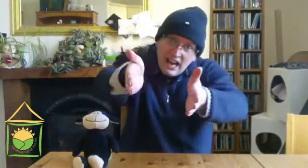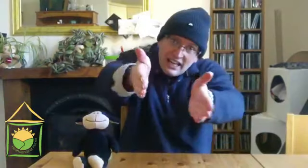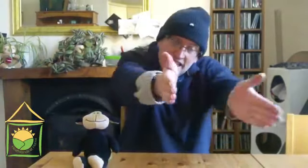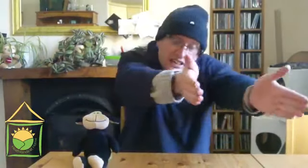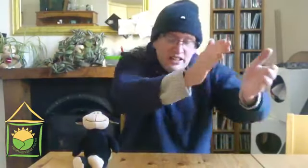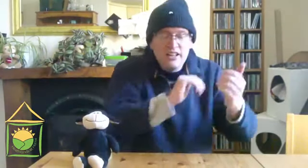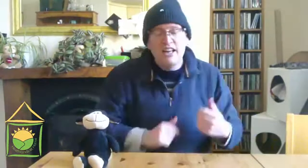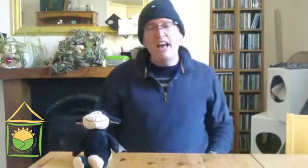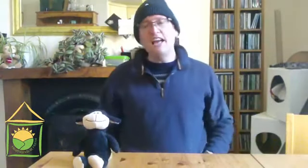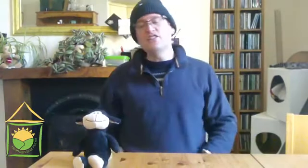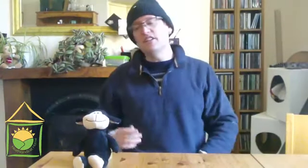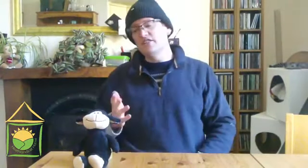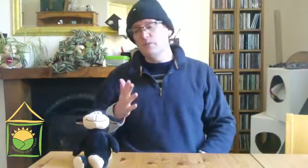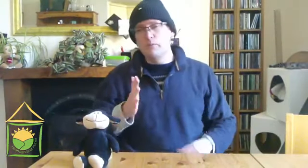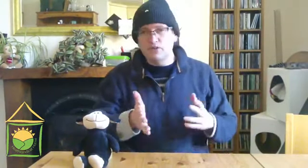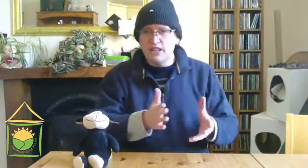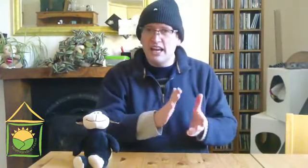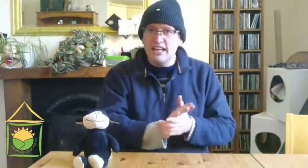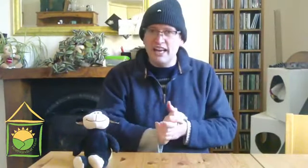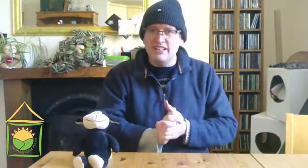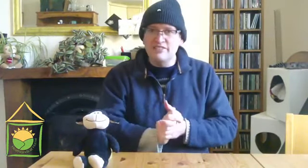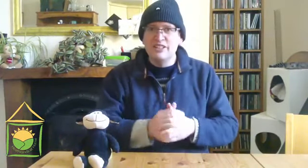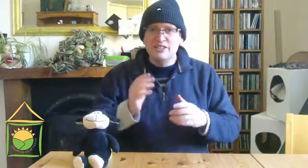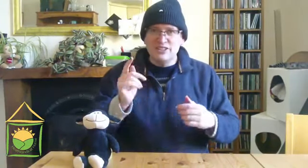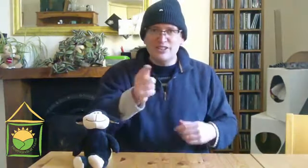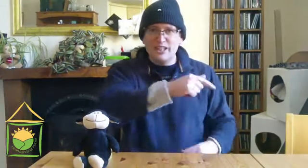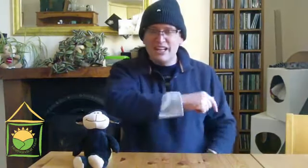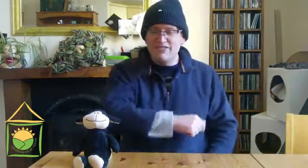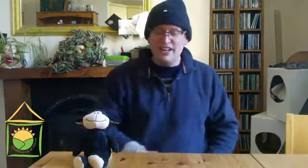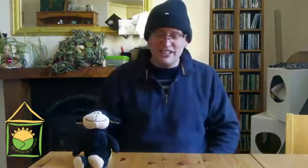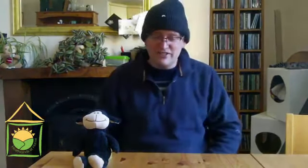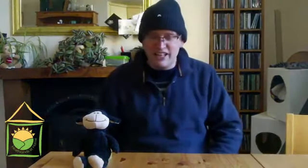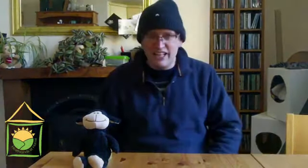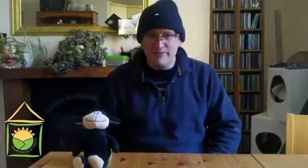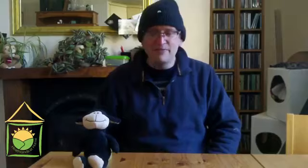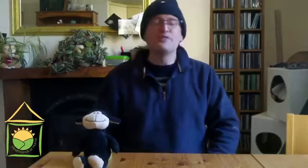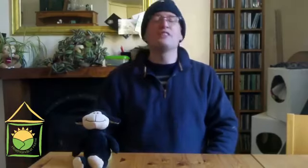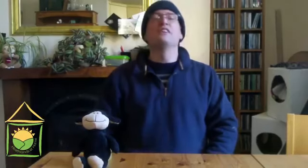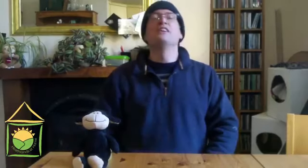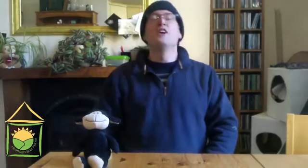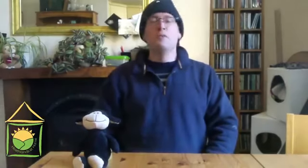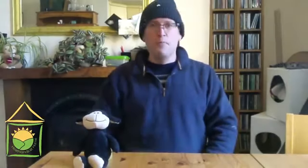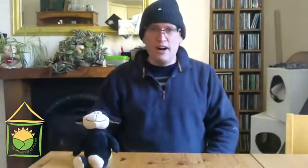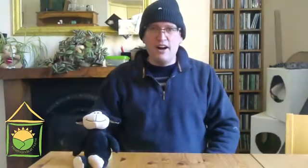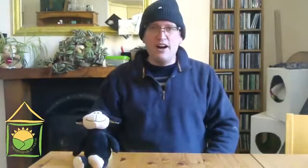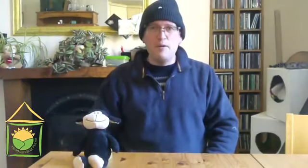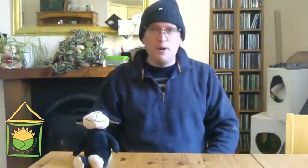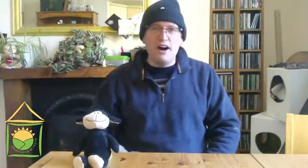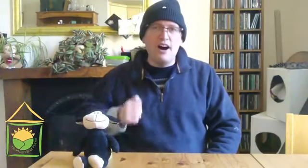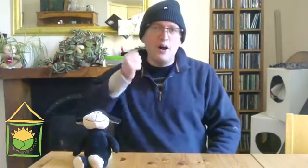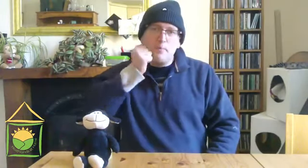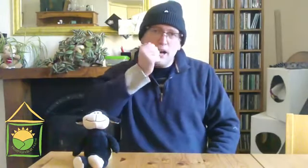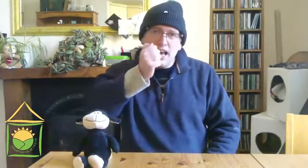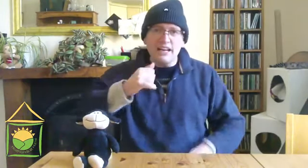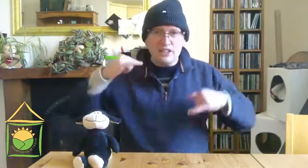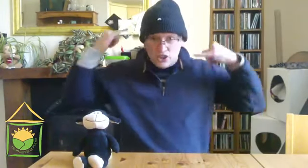lane. Excellent. One, we'll sing it again, just to get it right. Ready? Ba, ba, black